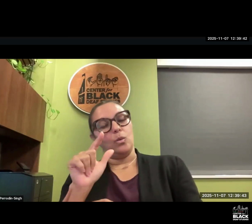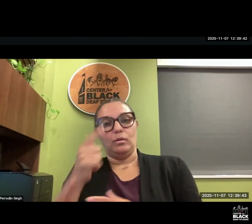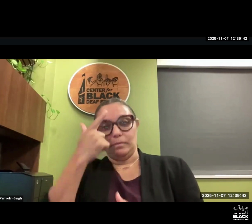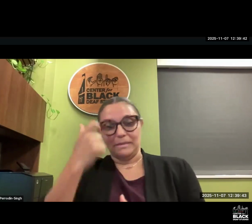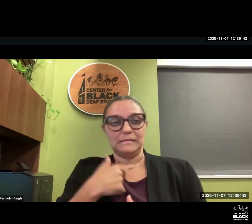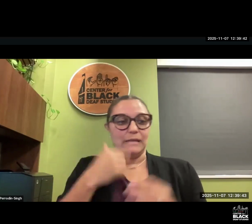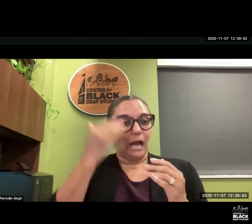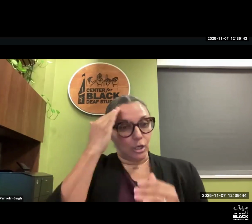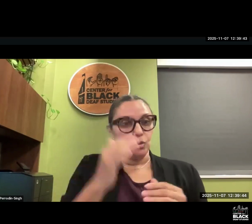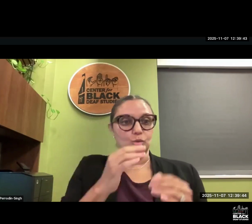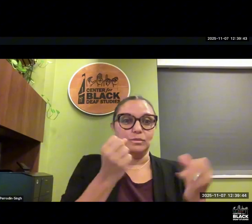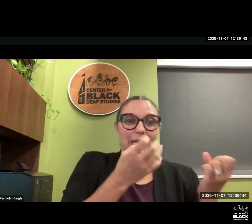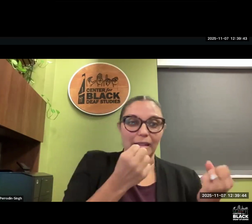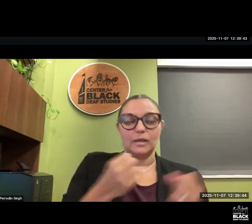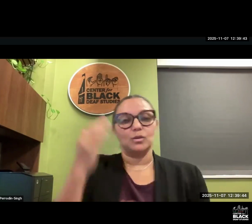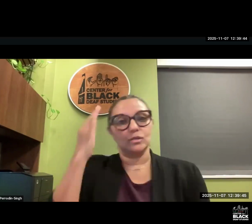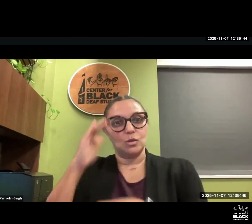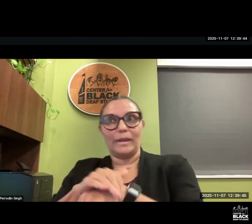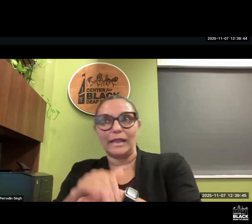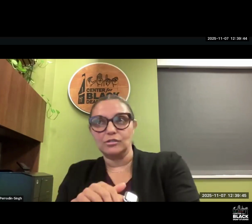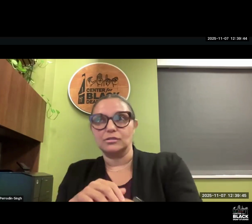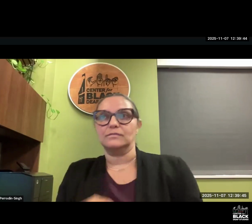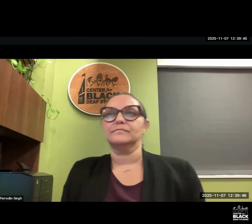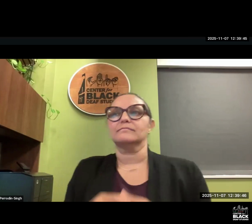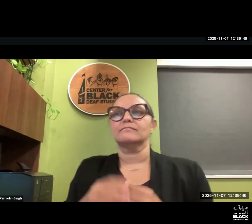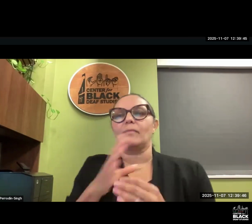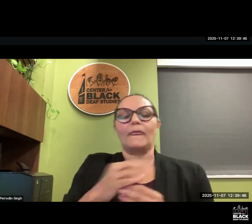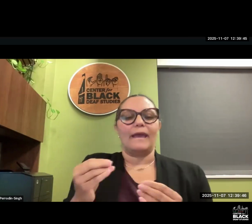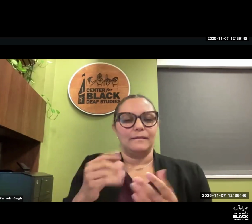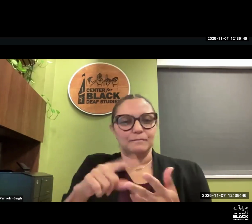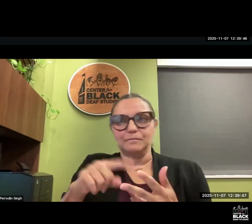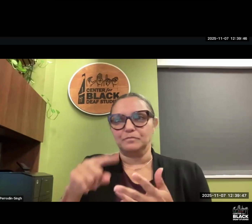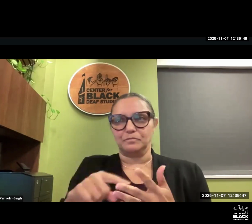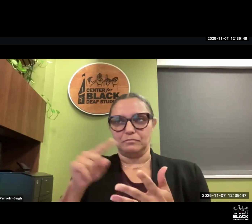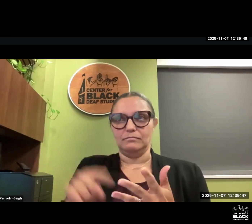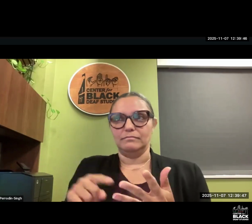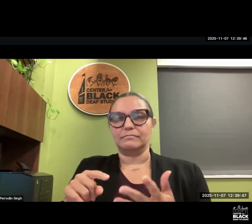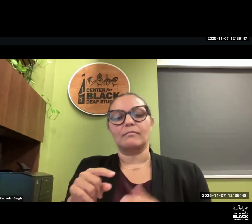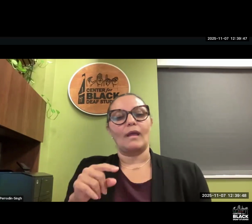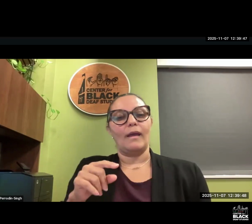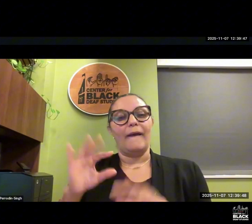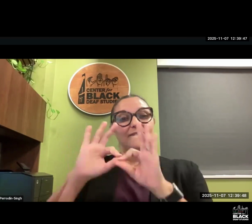Black ASL, and also being from a bilingual household,